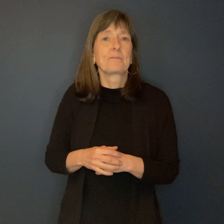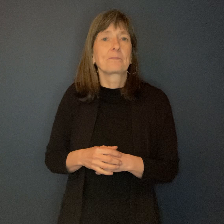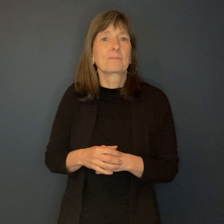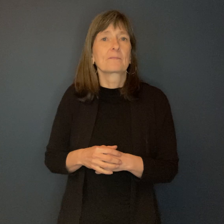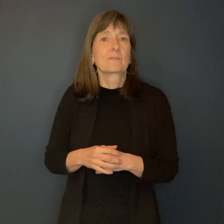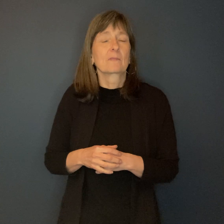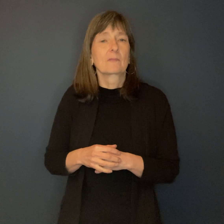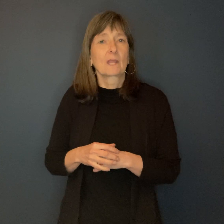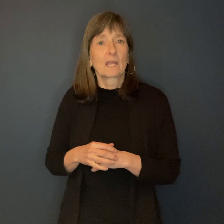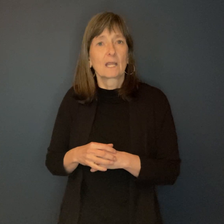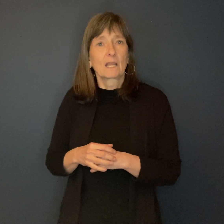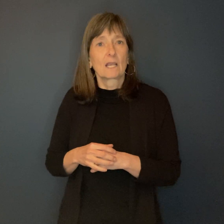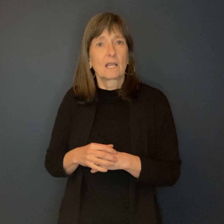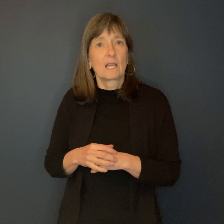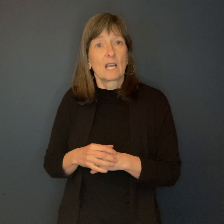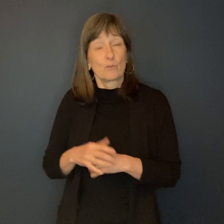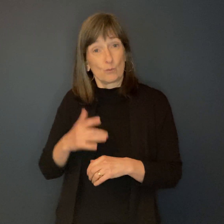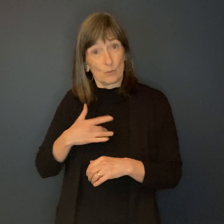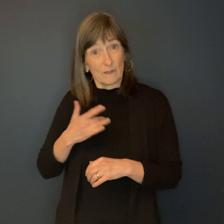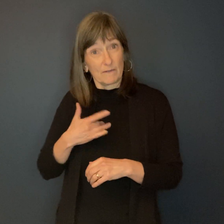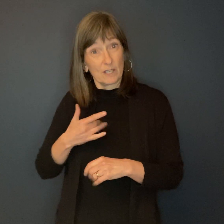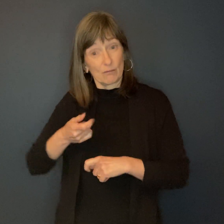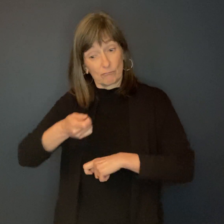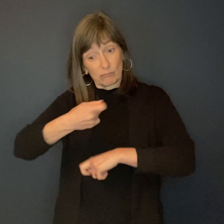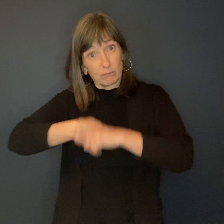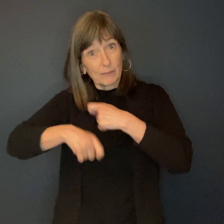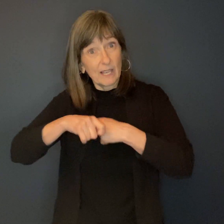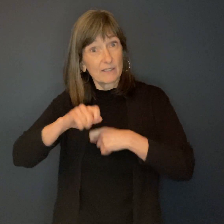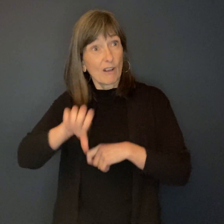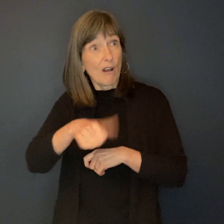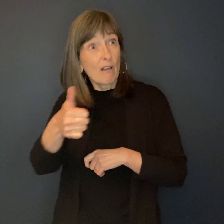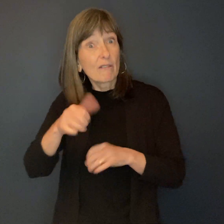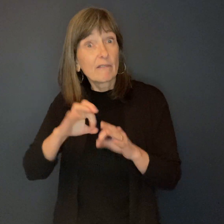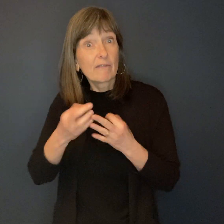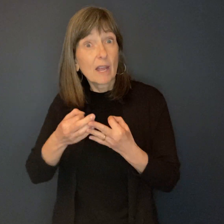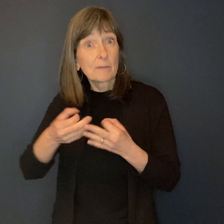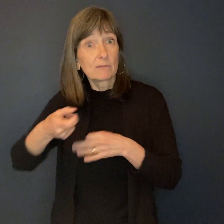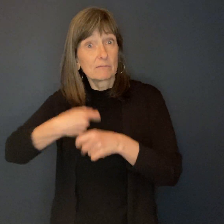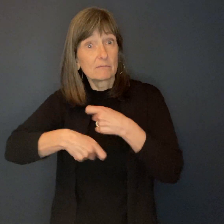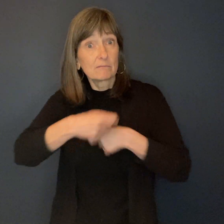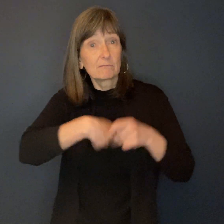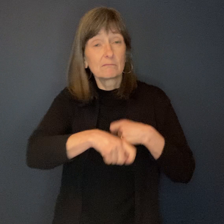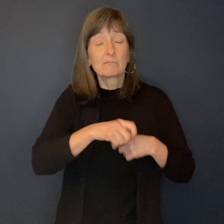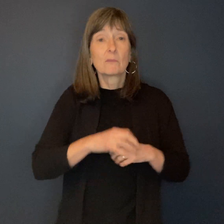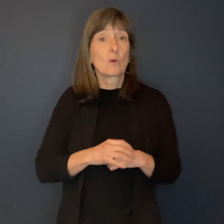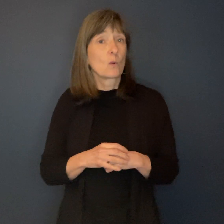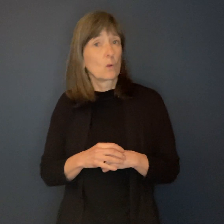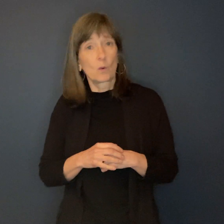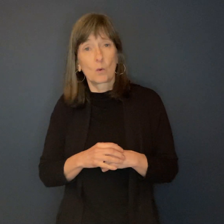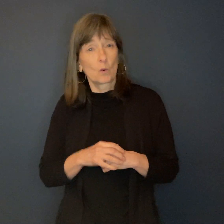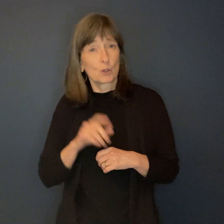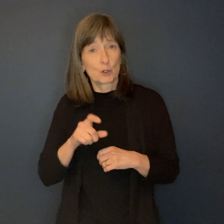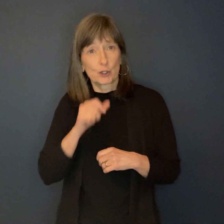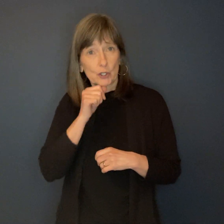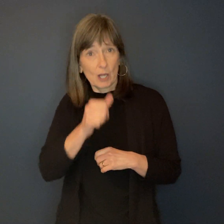families can really take on, nor can we expect fully government to be able to respond to the needs